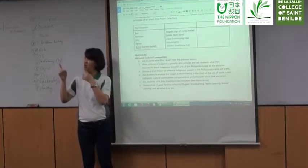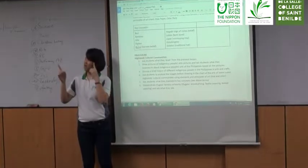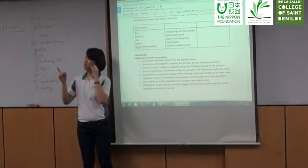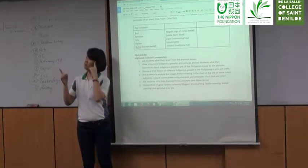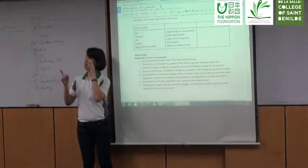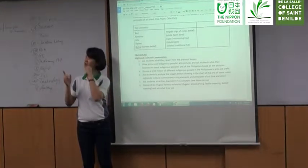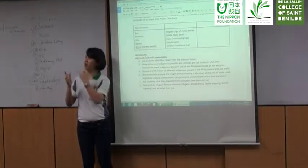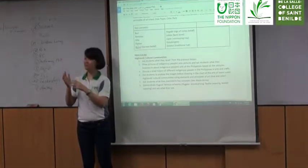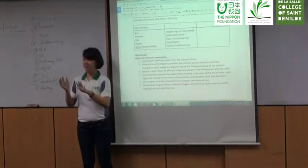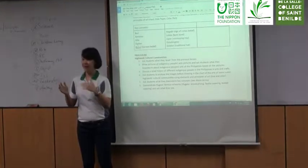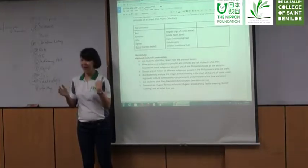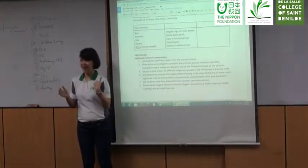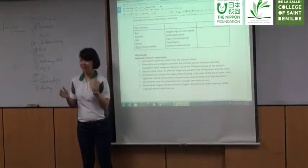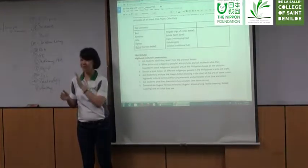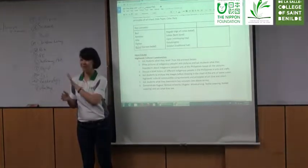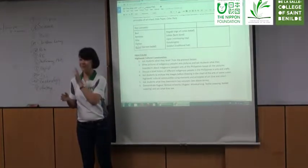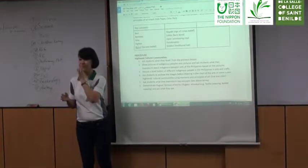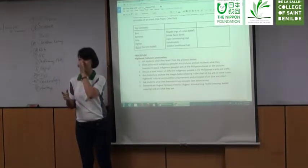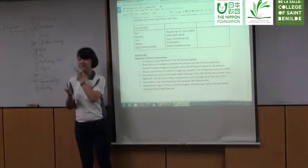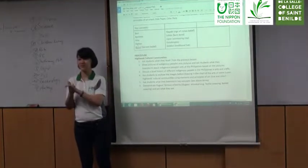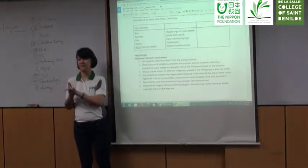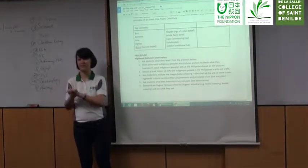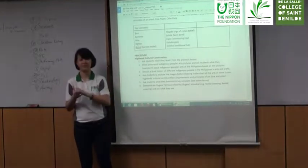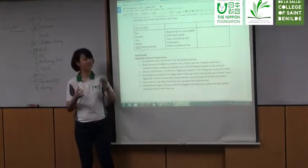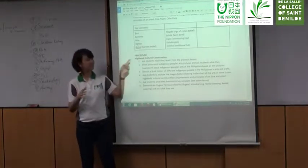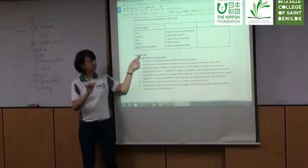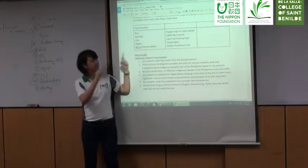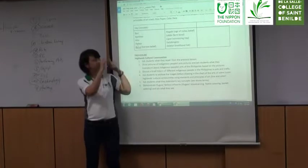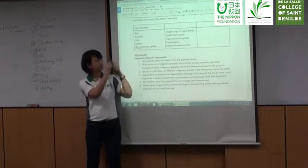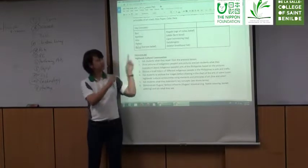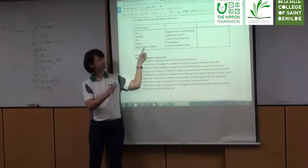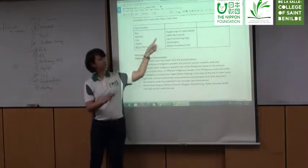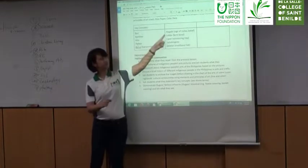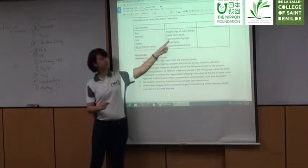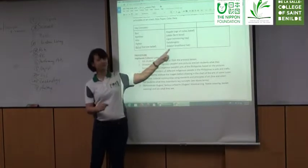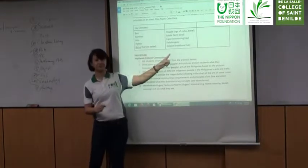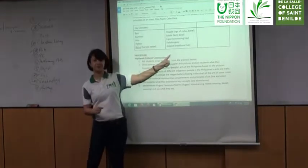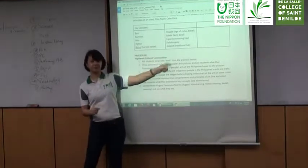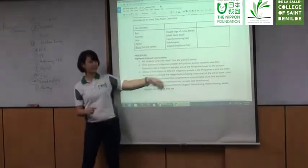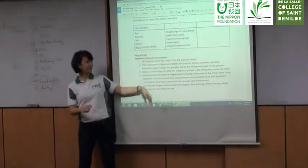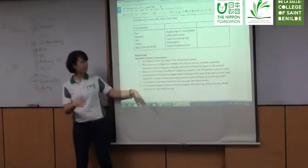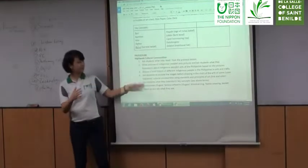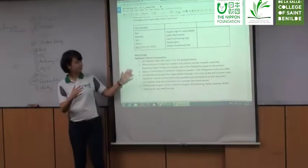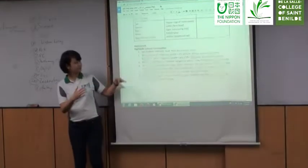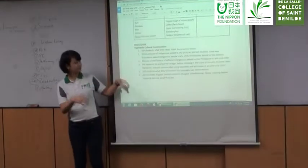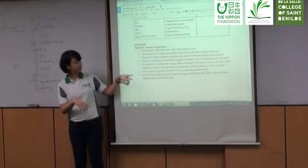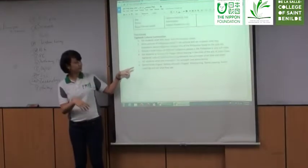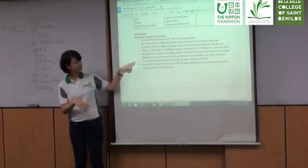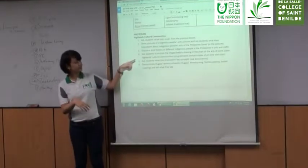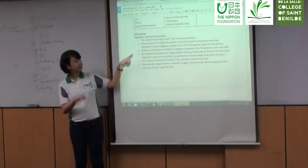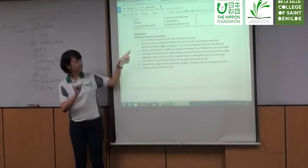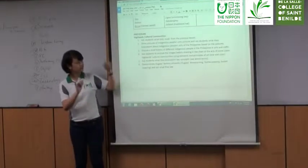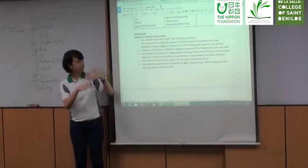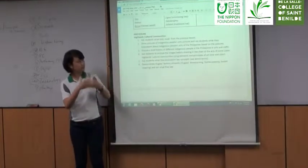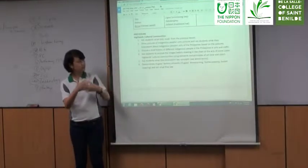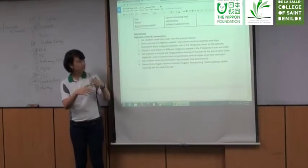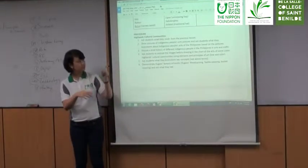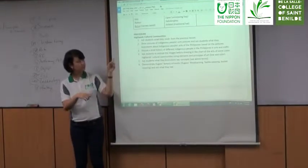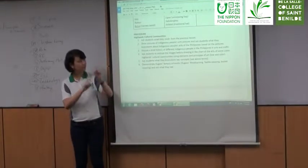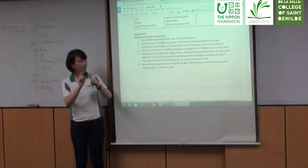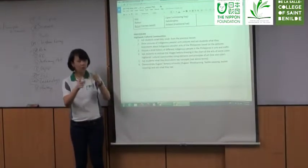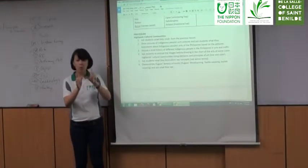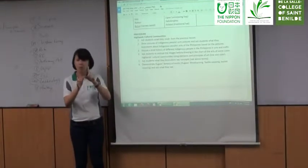to cover through that part. So Filipino beliefs, word